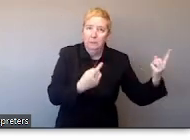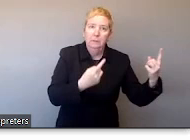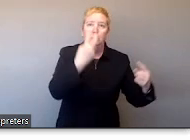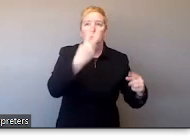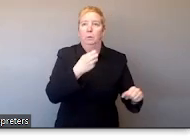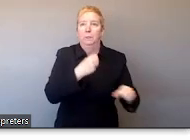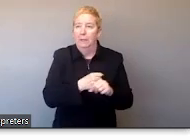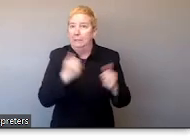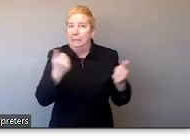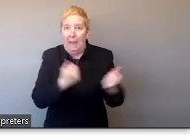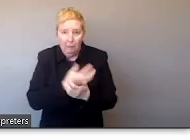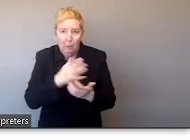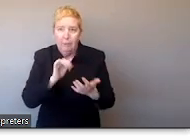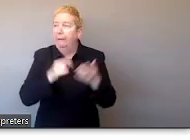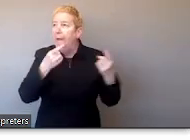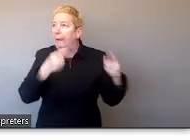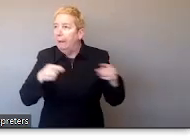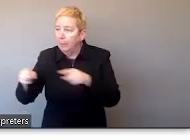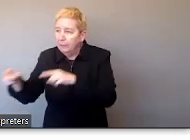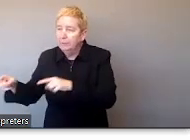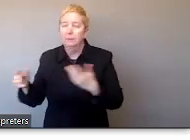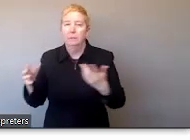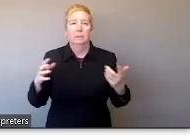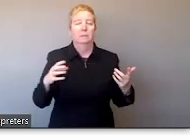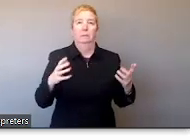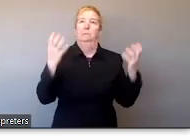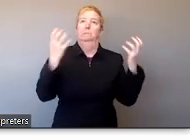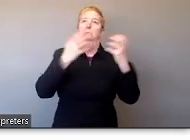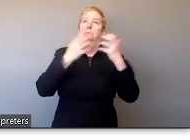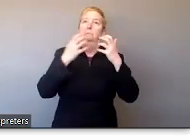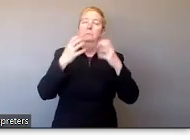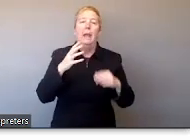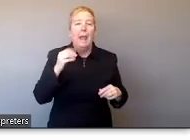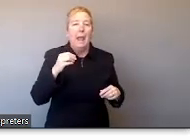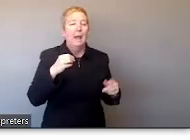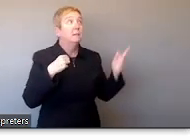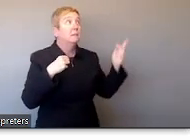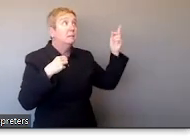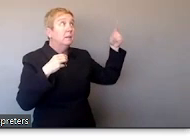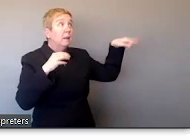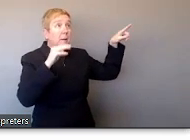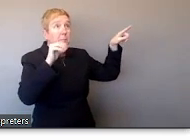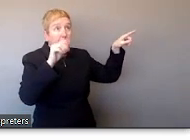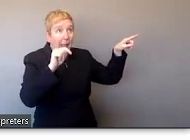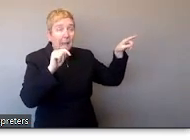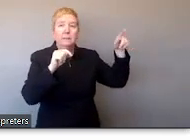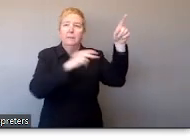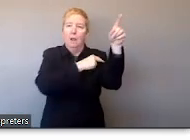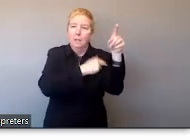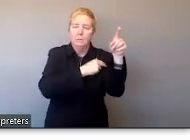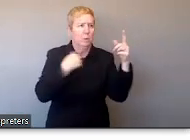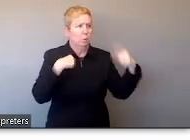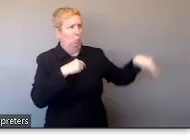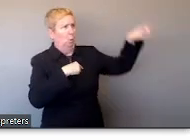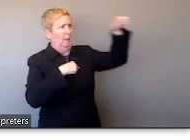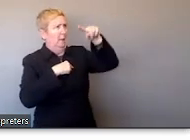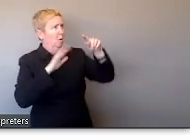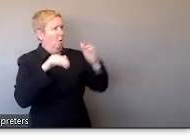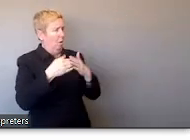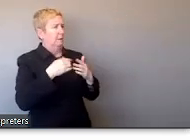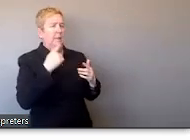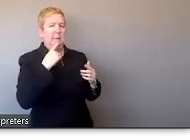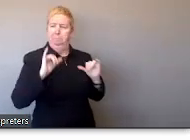And to a person, everybody on the medical advisory team said, we have built relationships as a result